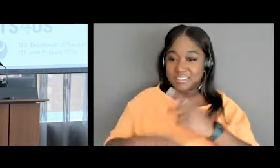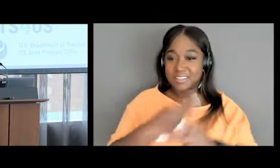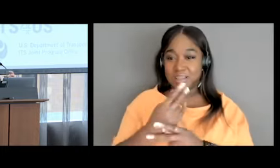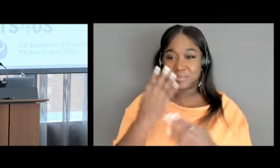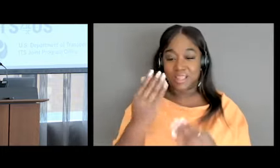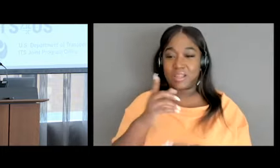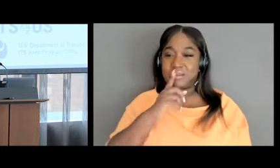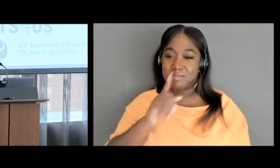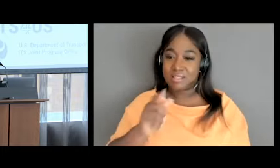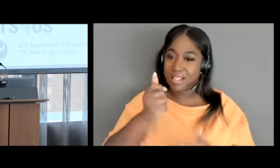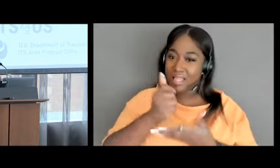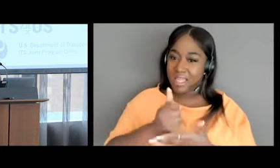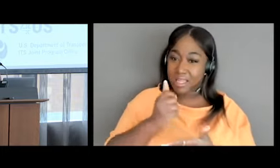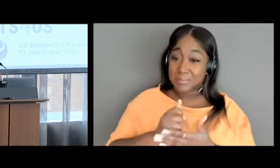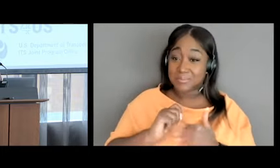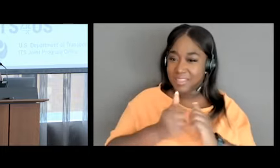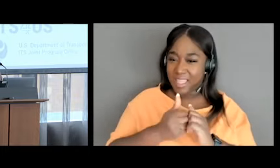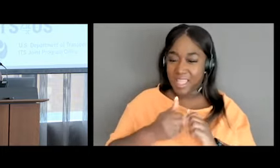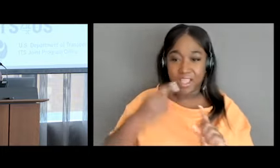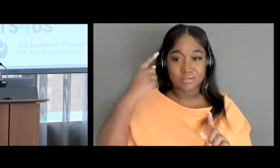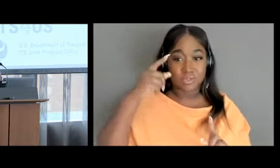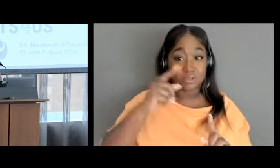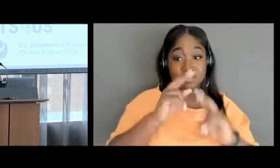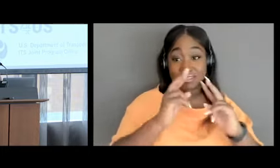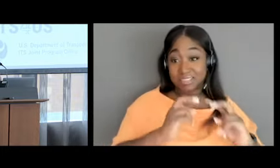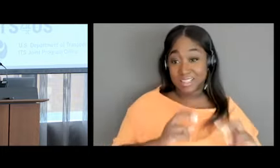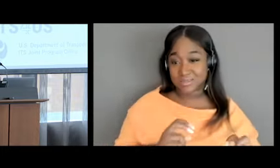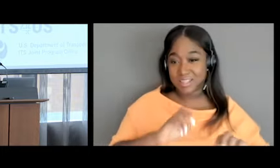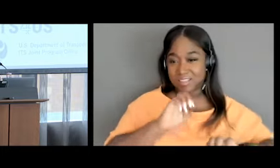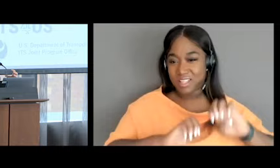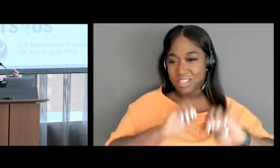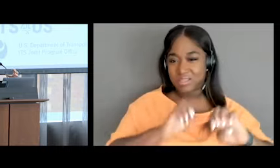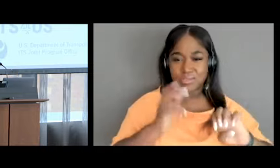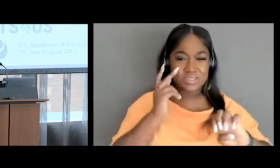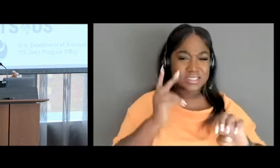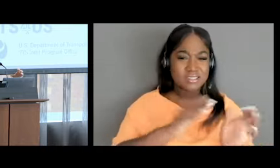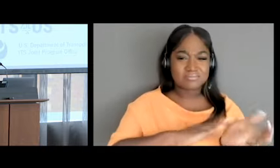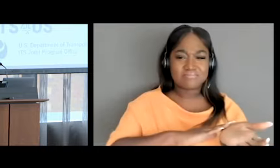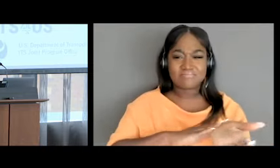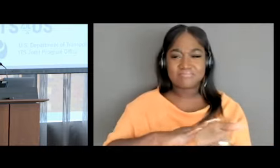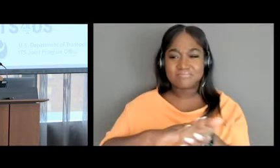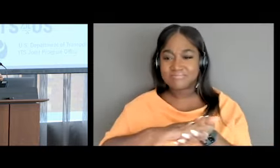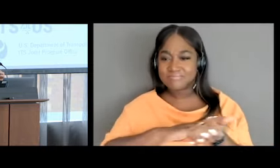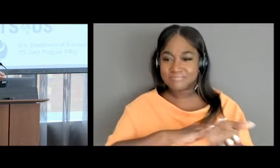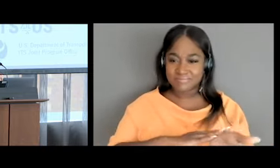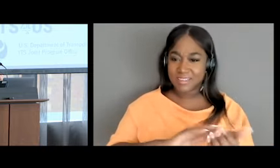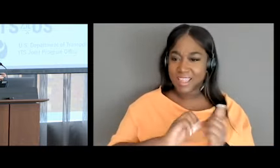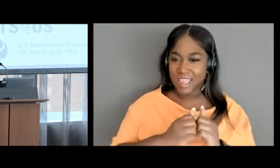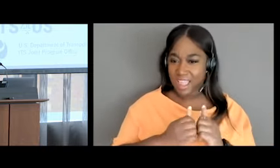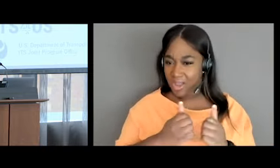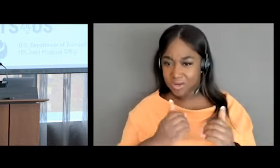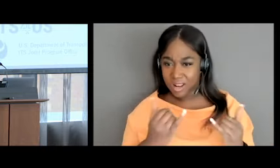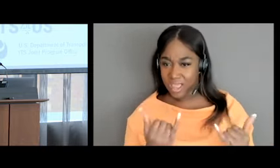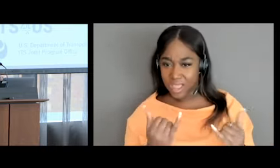of assessment, evaluation of where we are with respect to transportation equity and